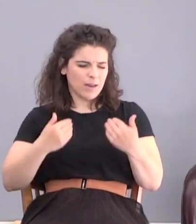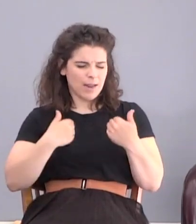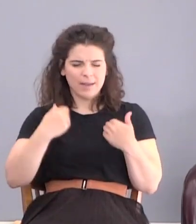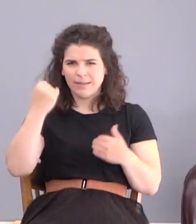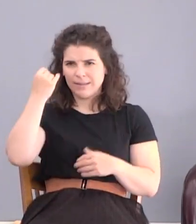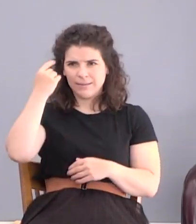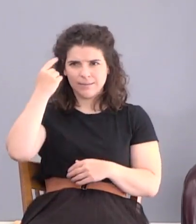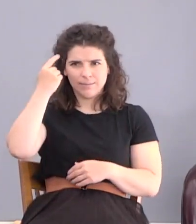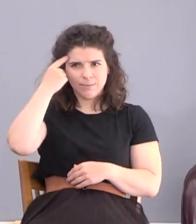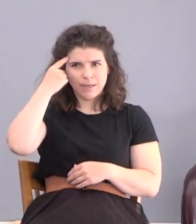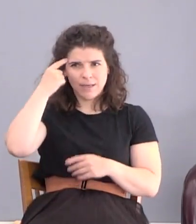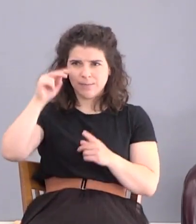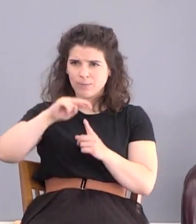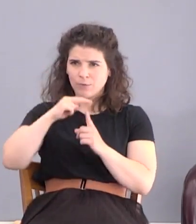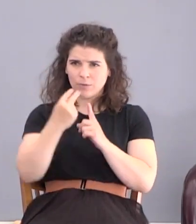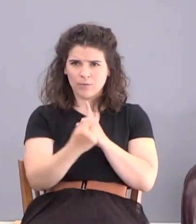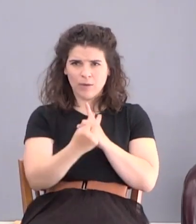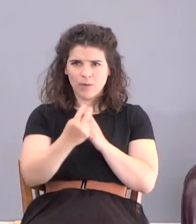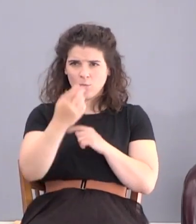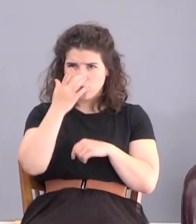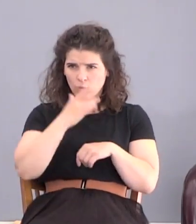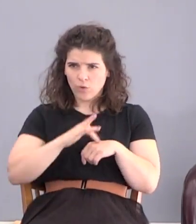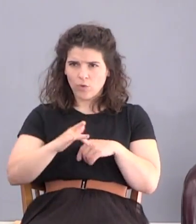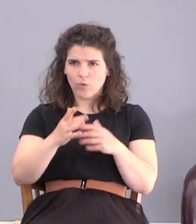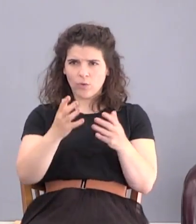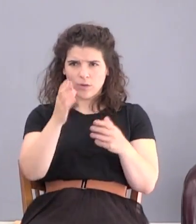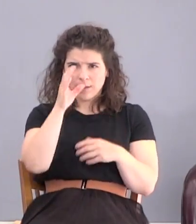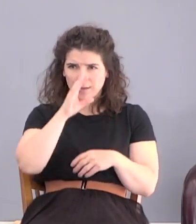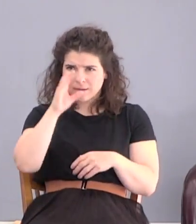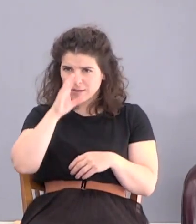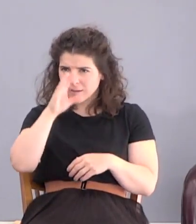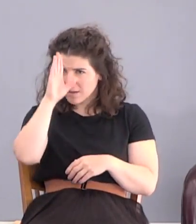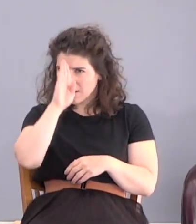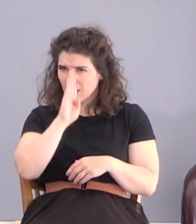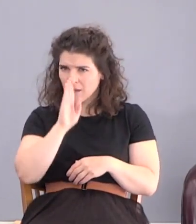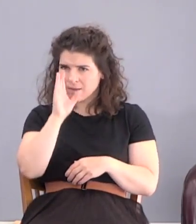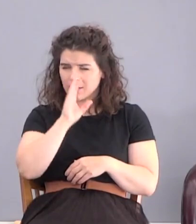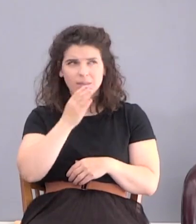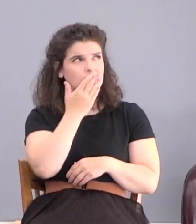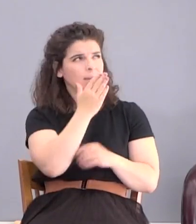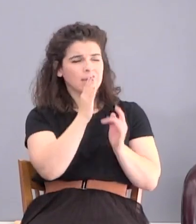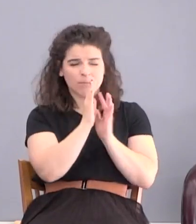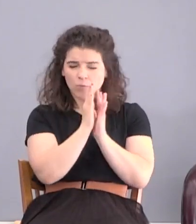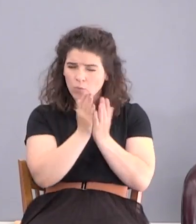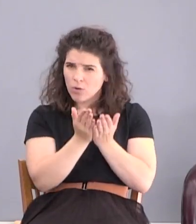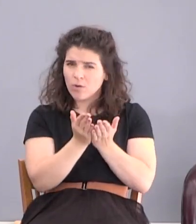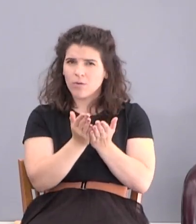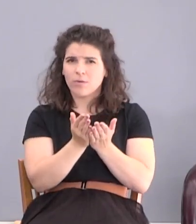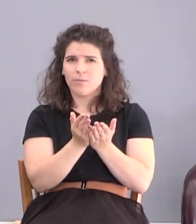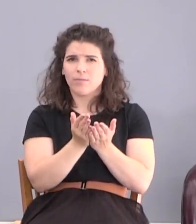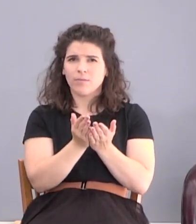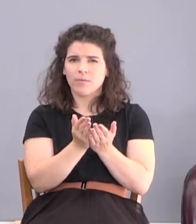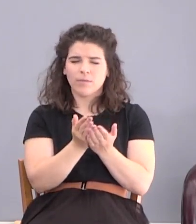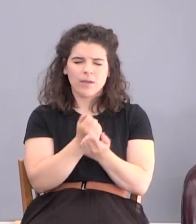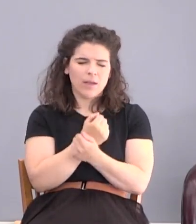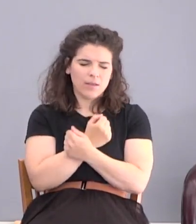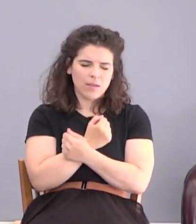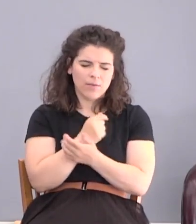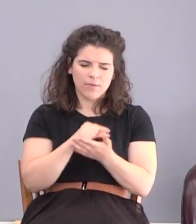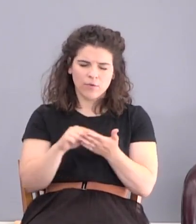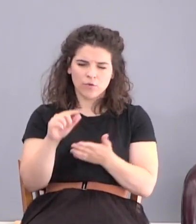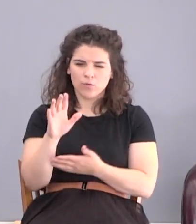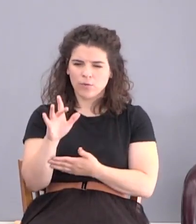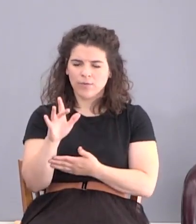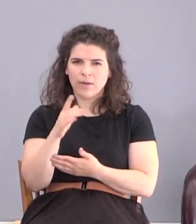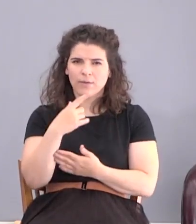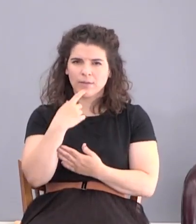where he seeked God. He seeked his word. He seeked him out. And I love in verse 25